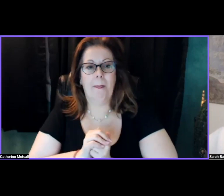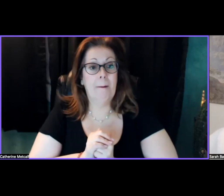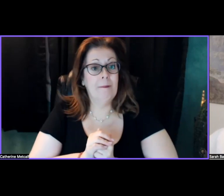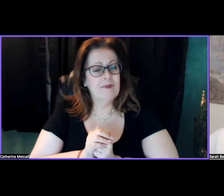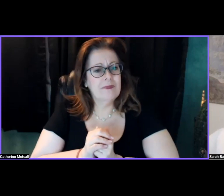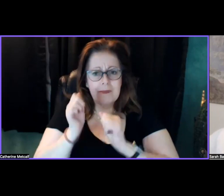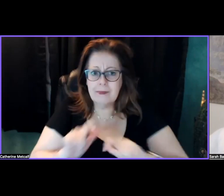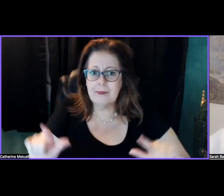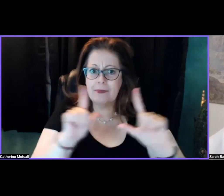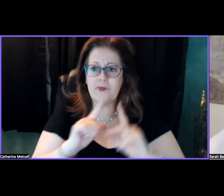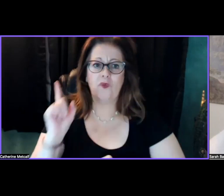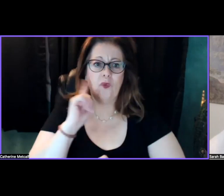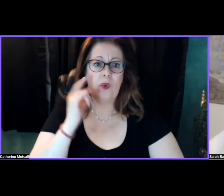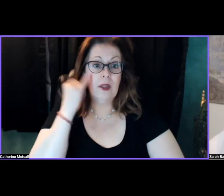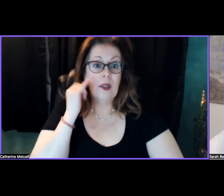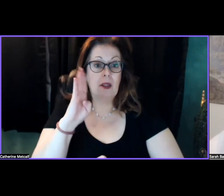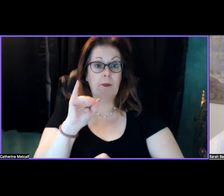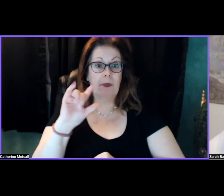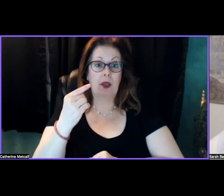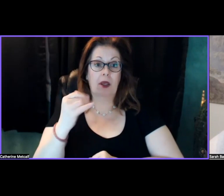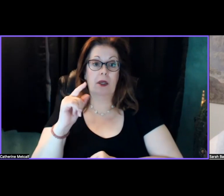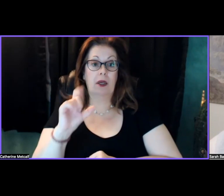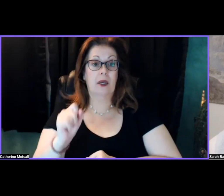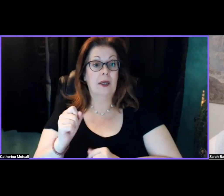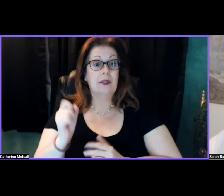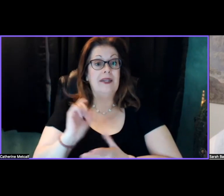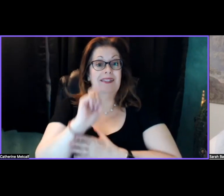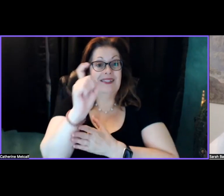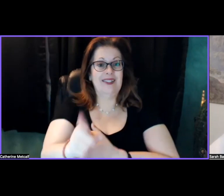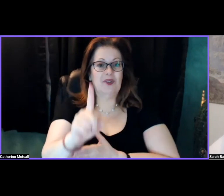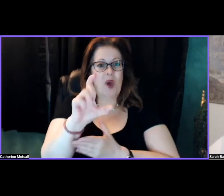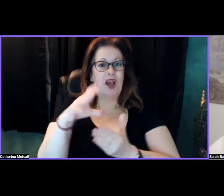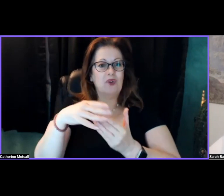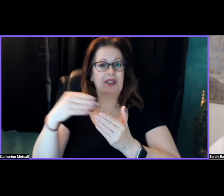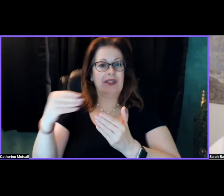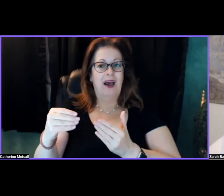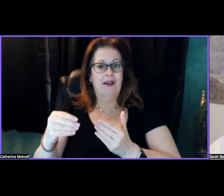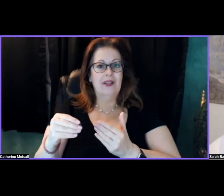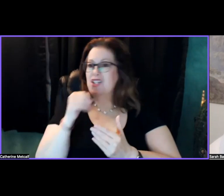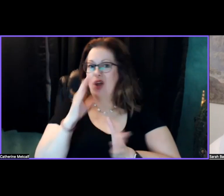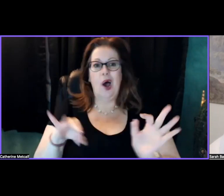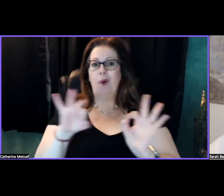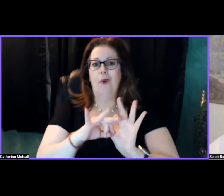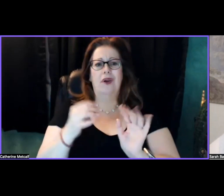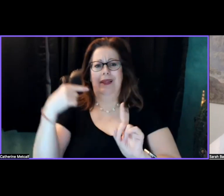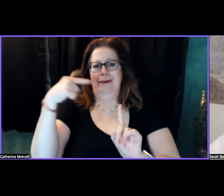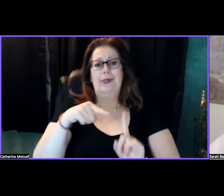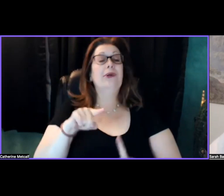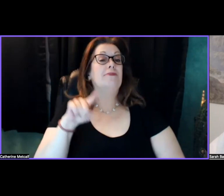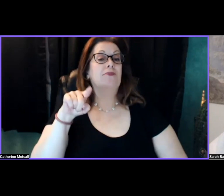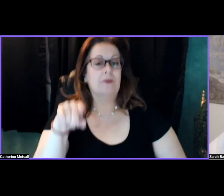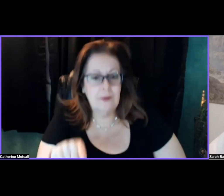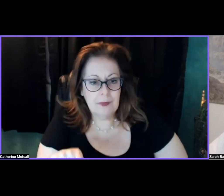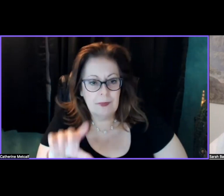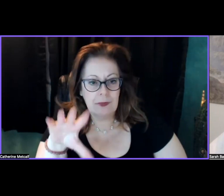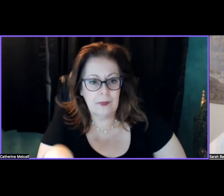Everyone's heard that if Bill Gates drops a $100 bill, it's not even worth it for him to pick it up. For me,